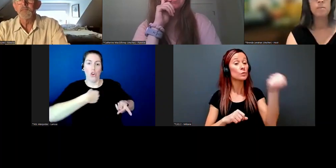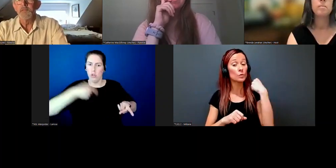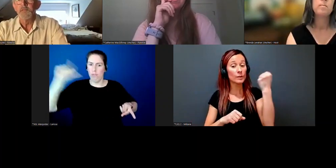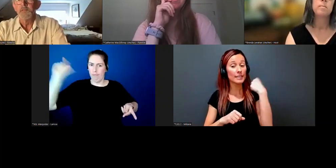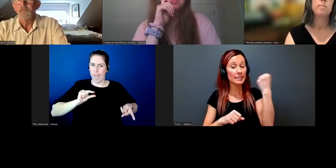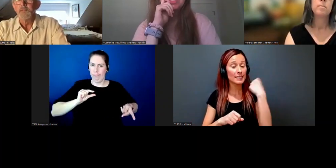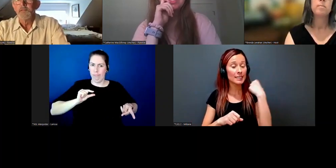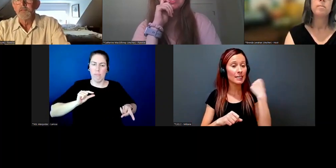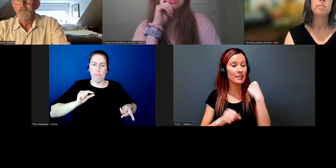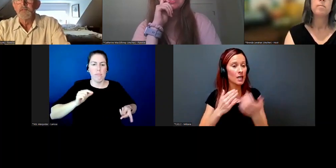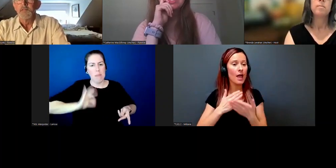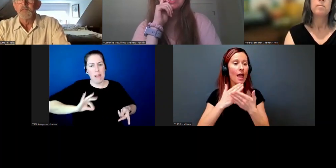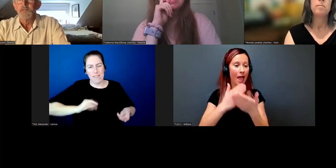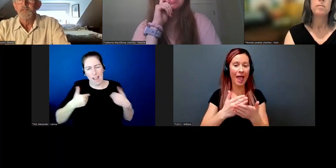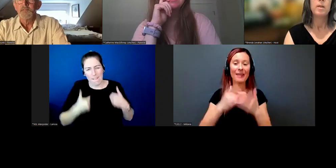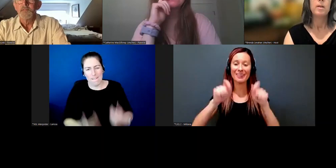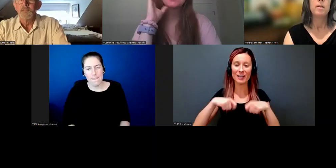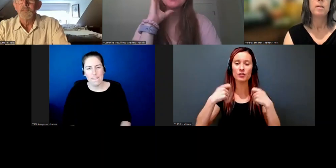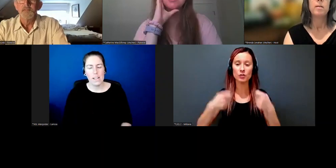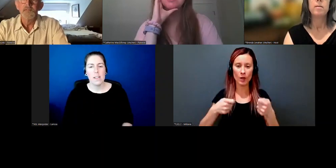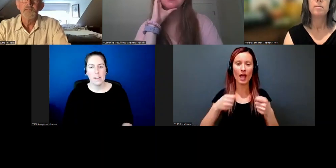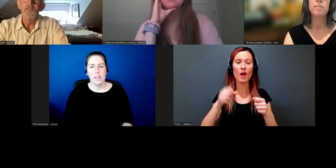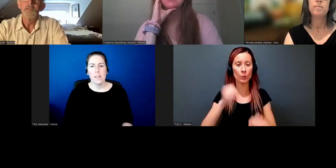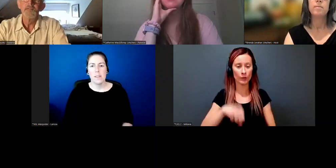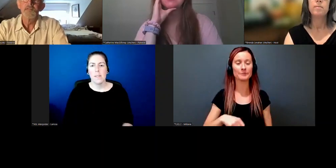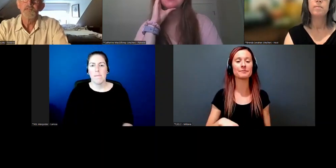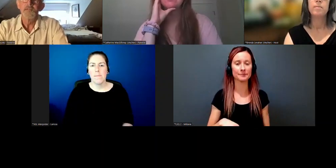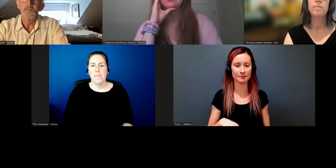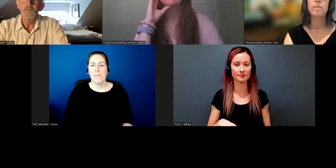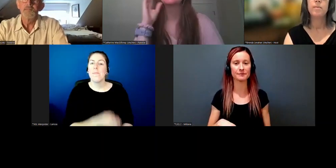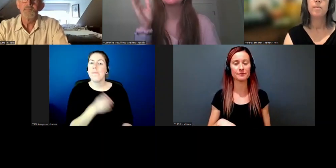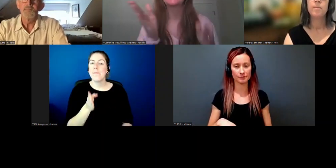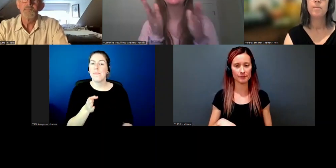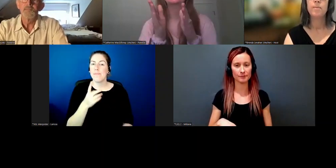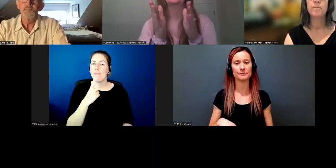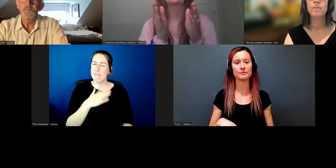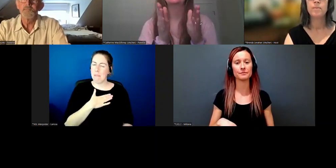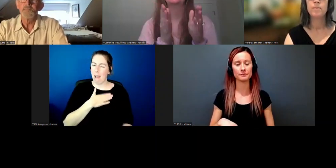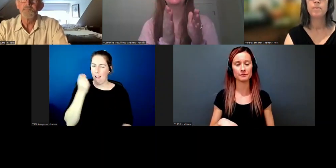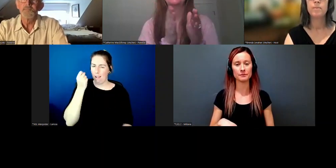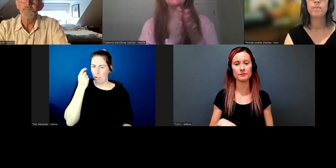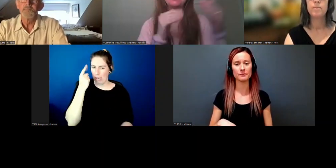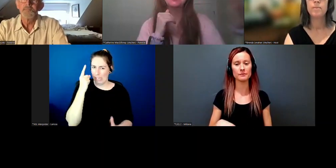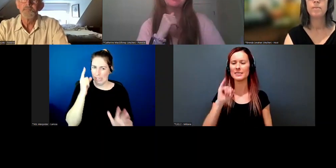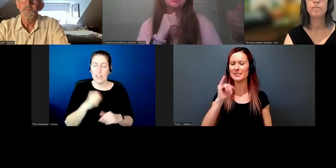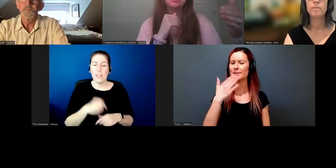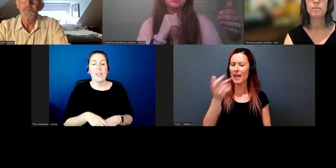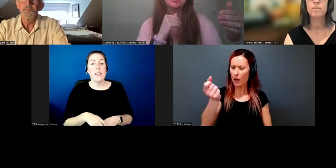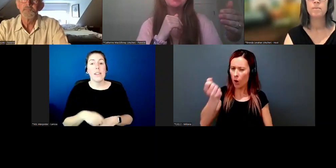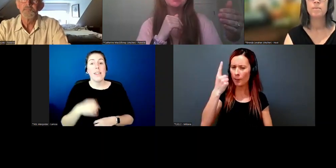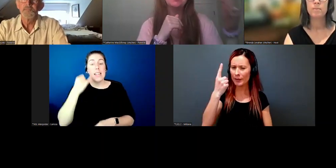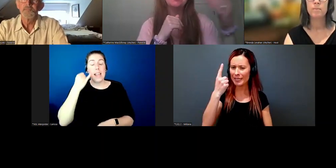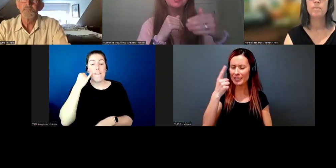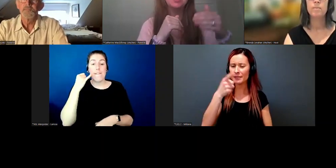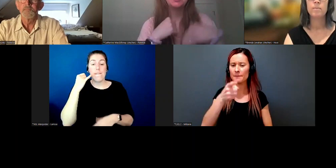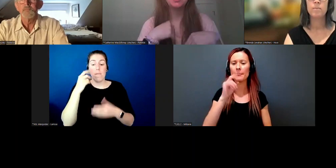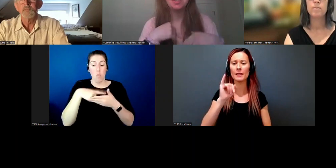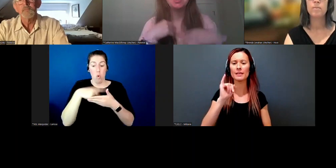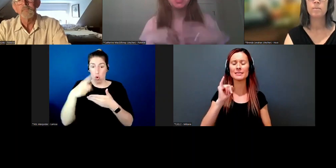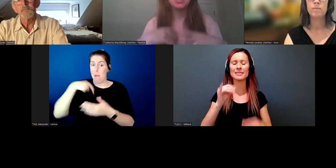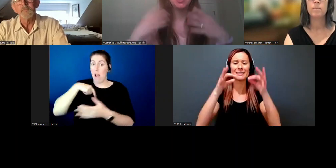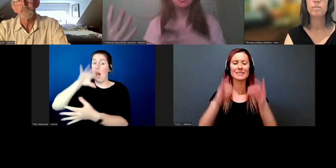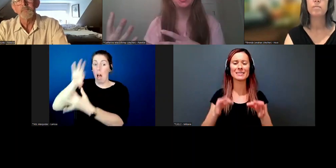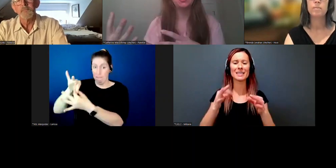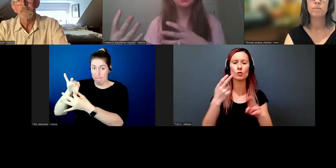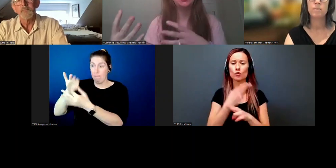Yeah. Yeah, as far as I understand, if you decide to use that program to fund yourself